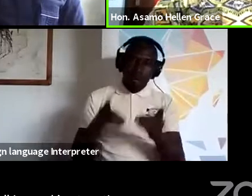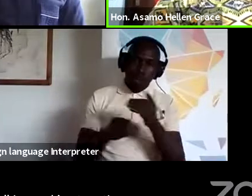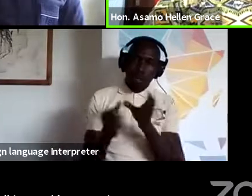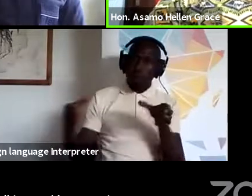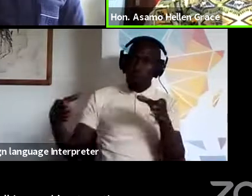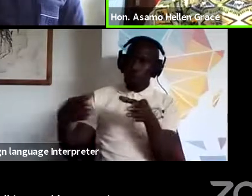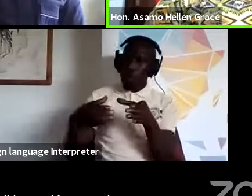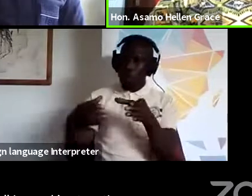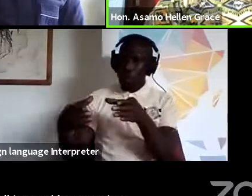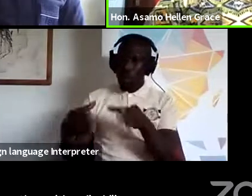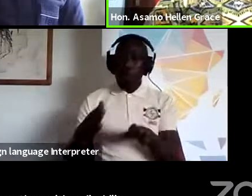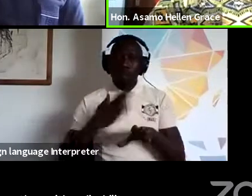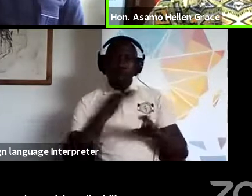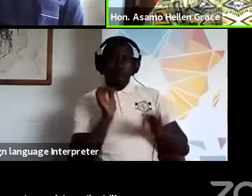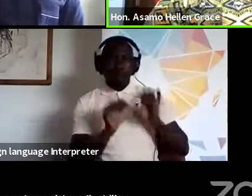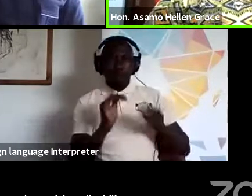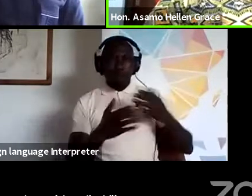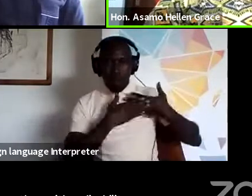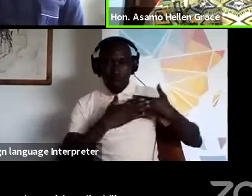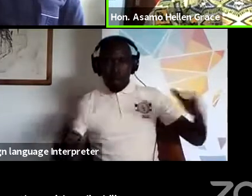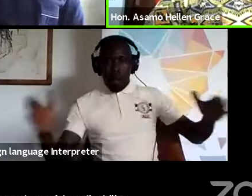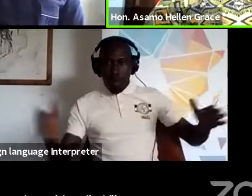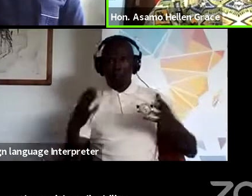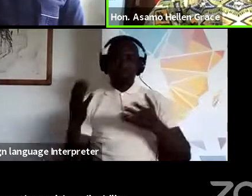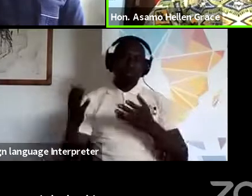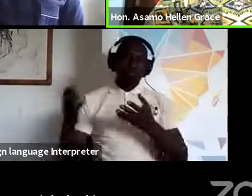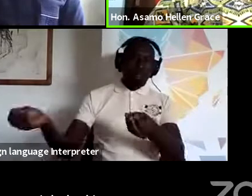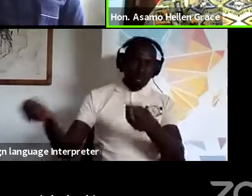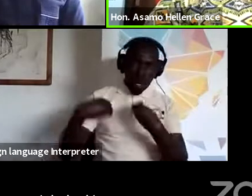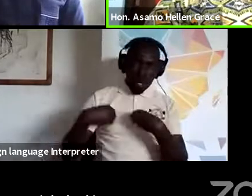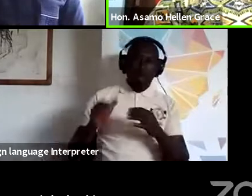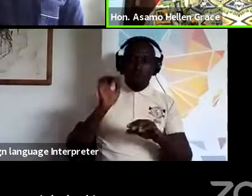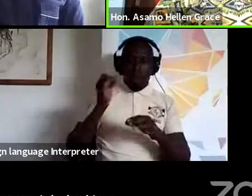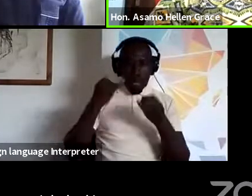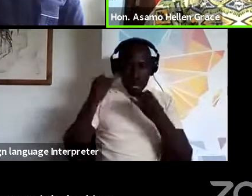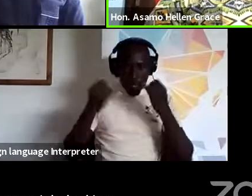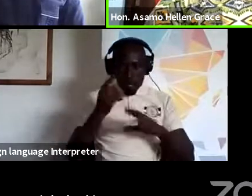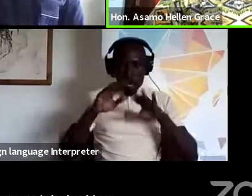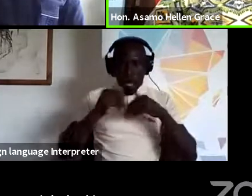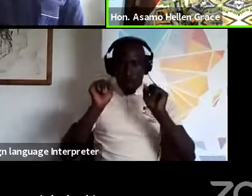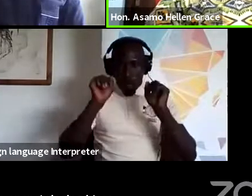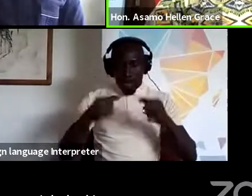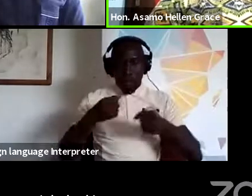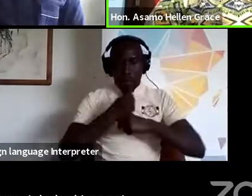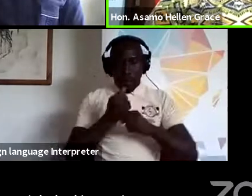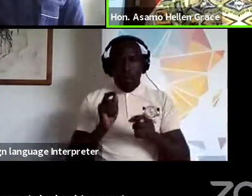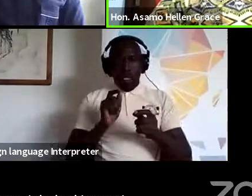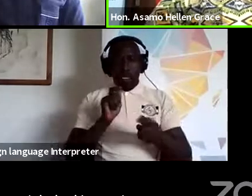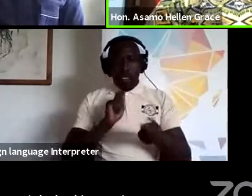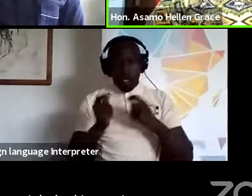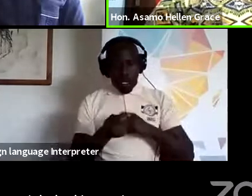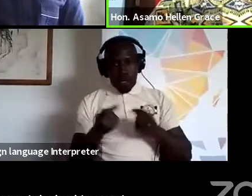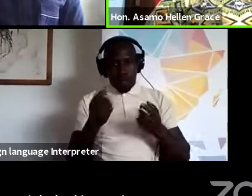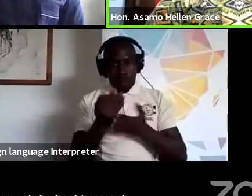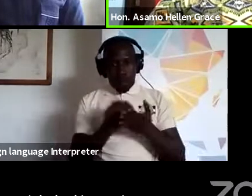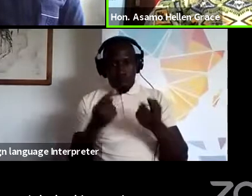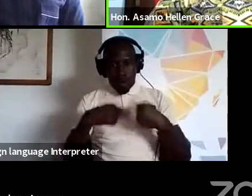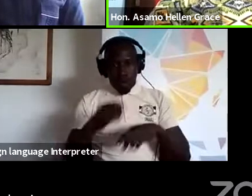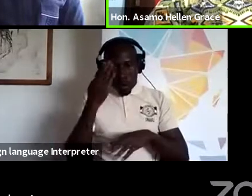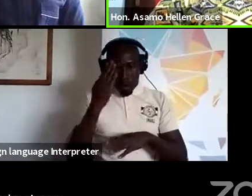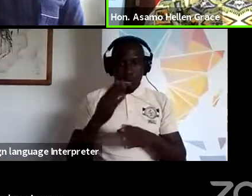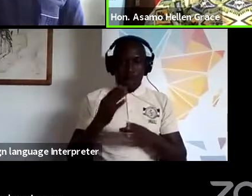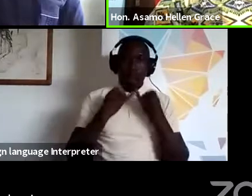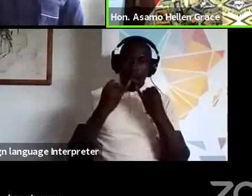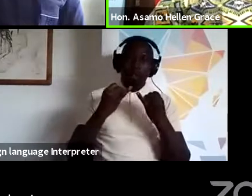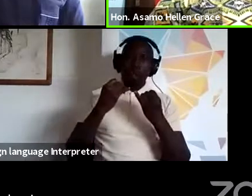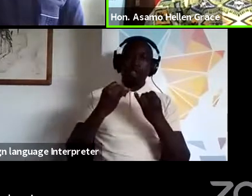fraternity. My office will be open, bring in ideas, and see how we can make change. Because we all know information is power. We